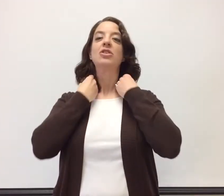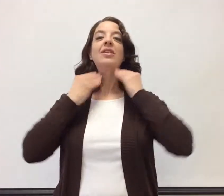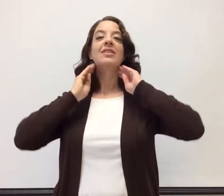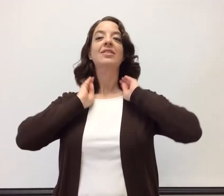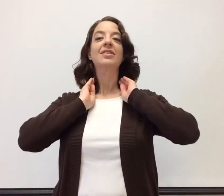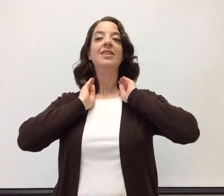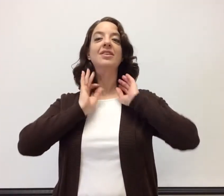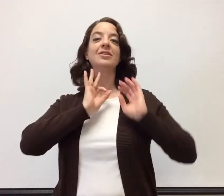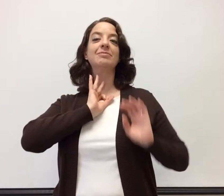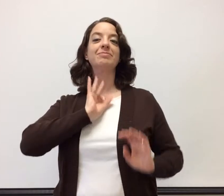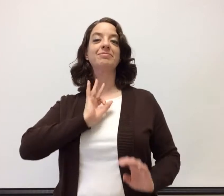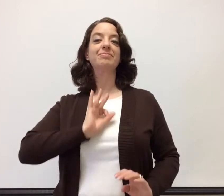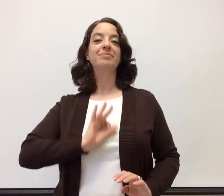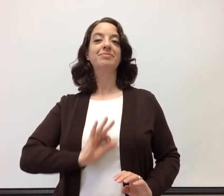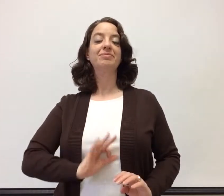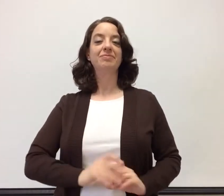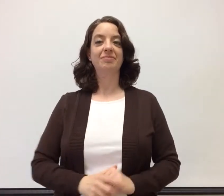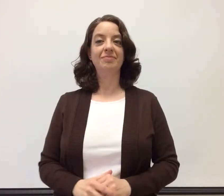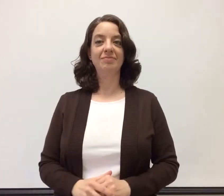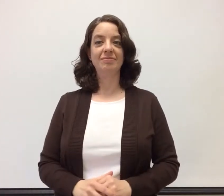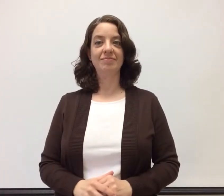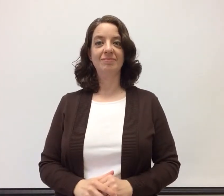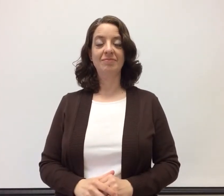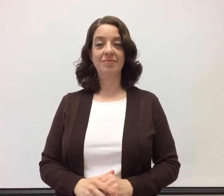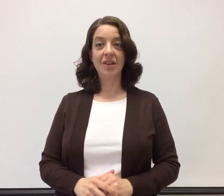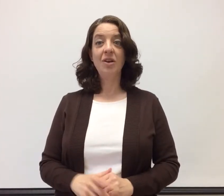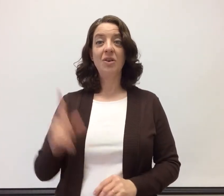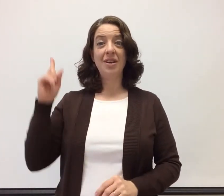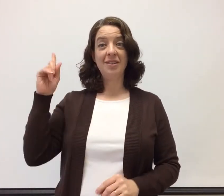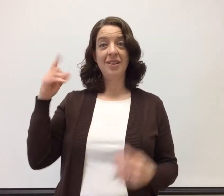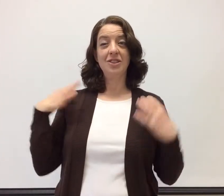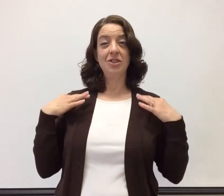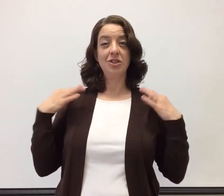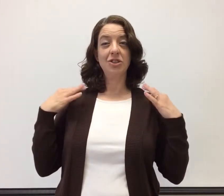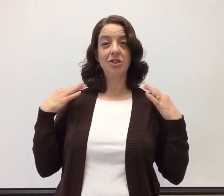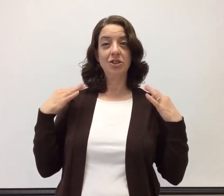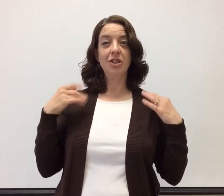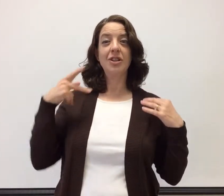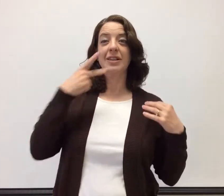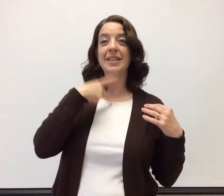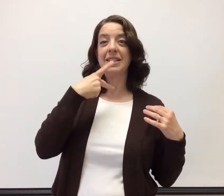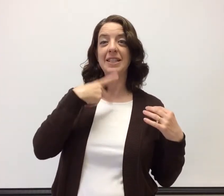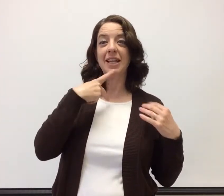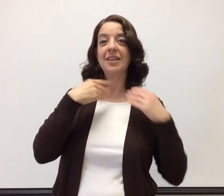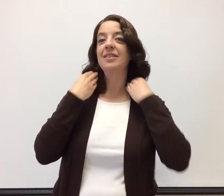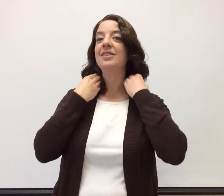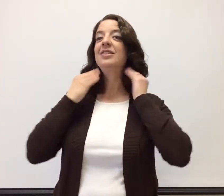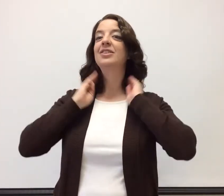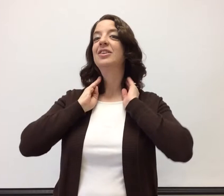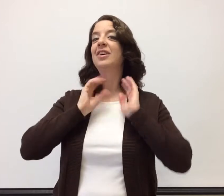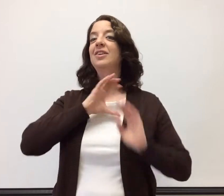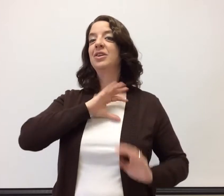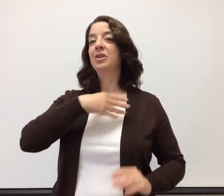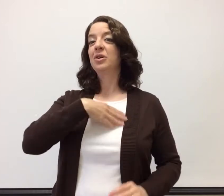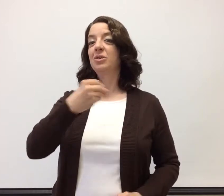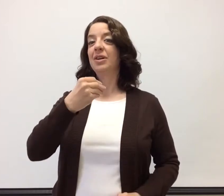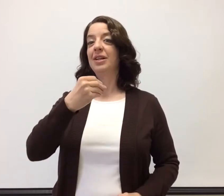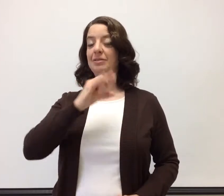Maybe you're talking about a fancy men's dress shirt with a collar and buttons down the front. Like this shirt is pink, the collar's